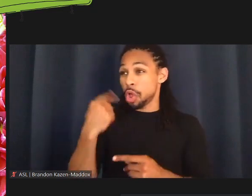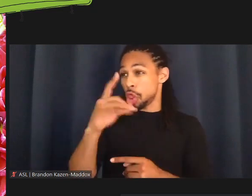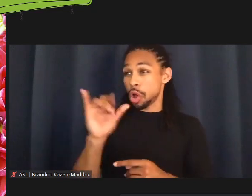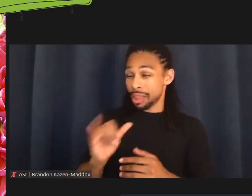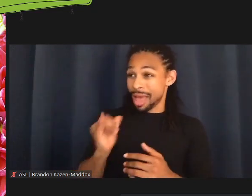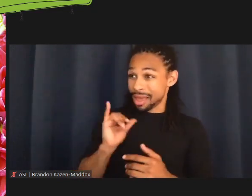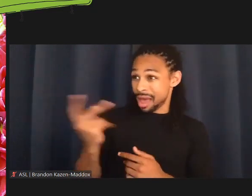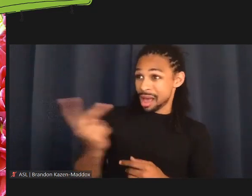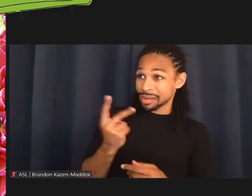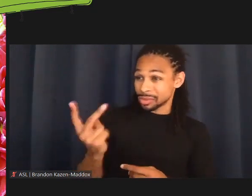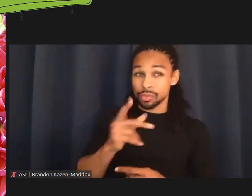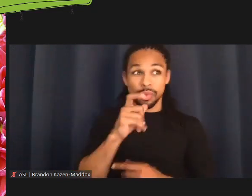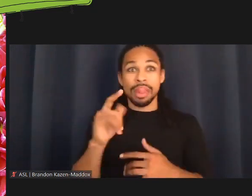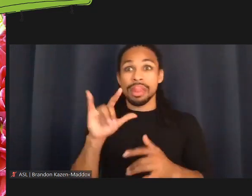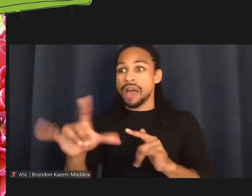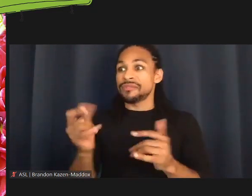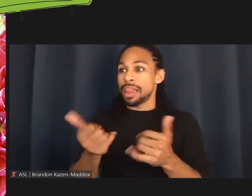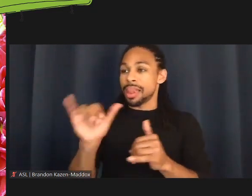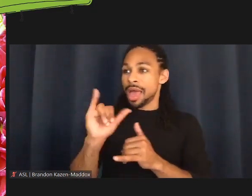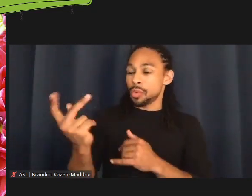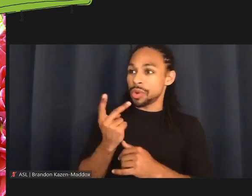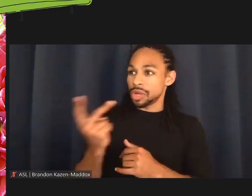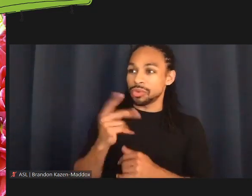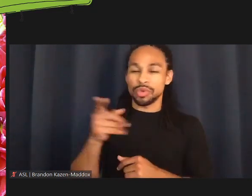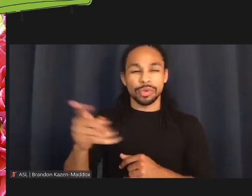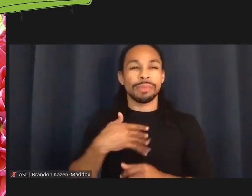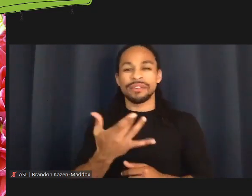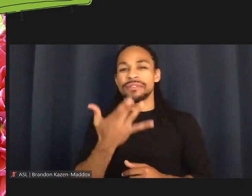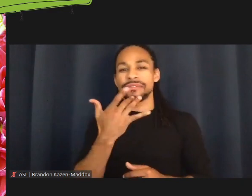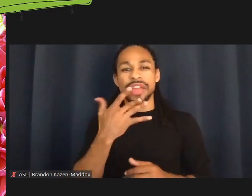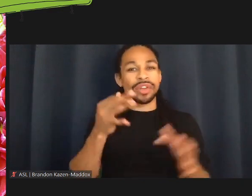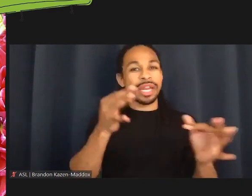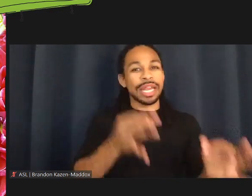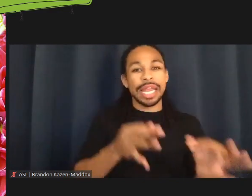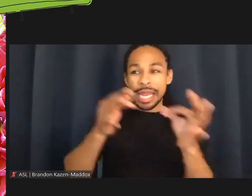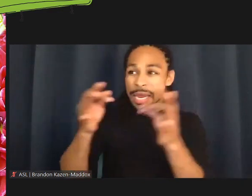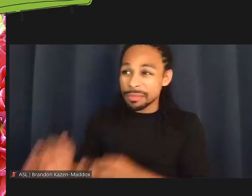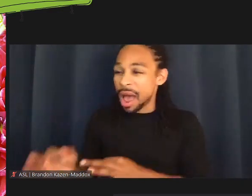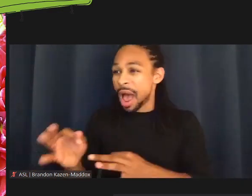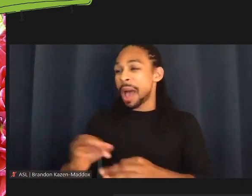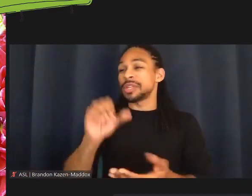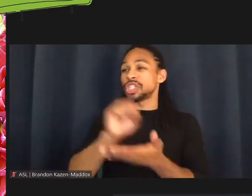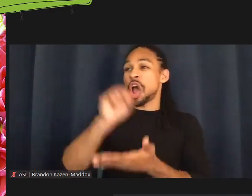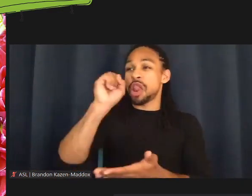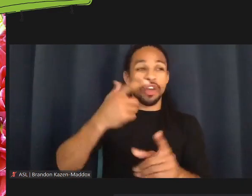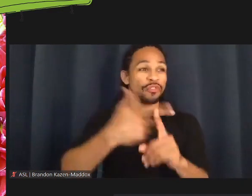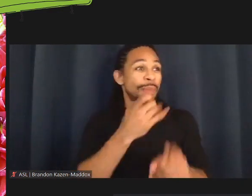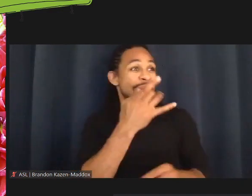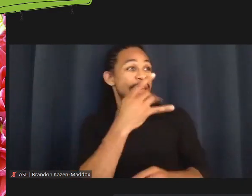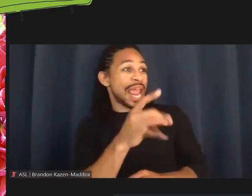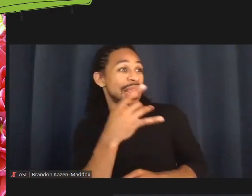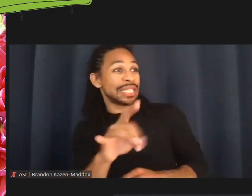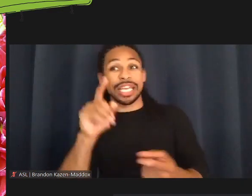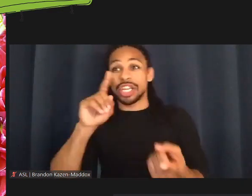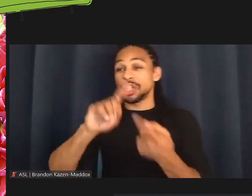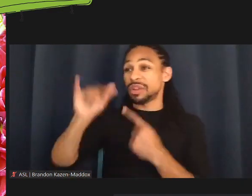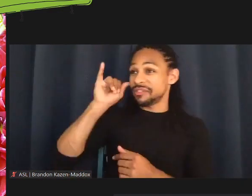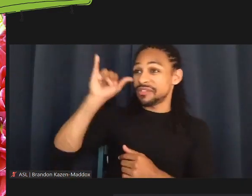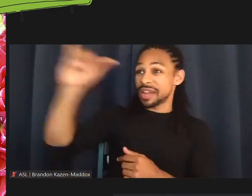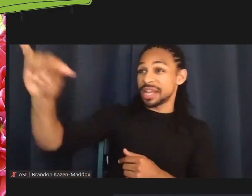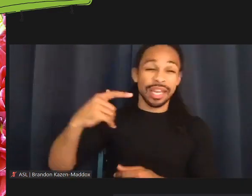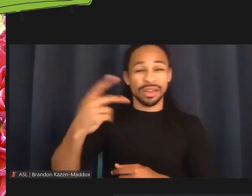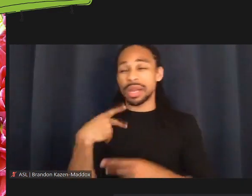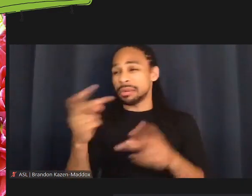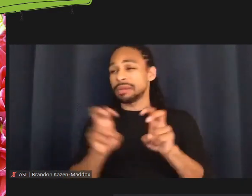do. I refuse. You my favorite hip hop scholar, my ace gon' coon from 18 till infinity. We ride out to it, the best surprise, the way your